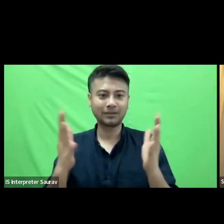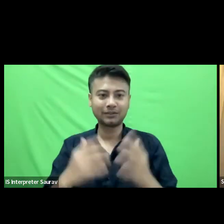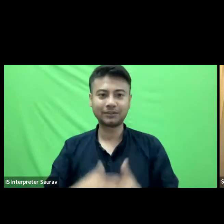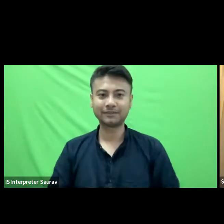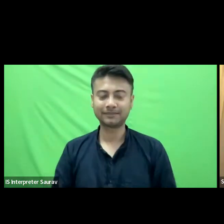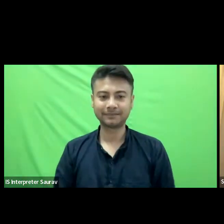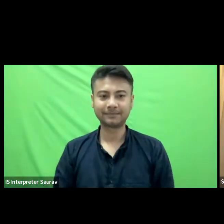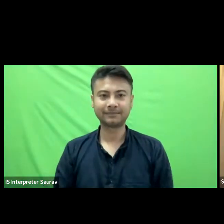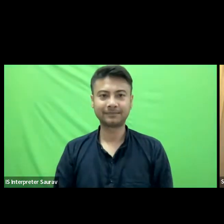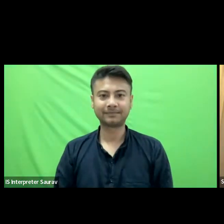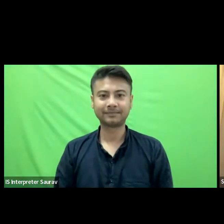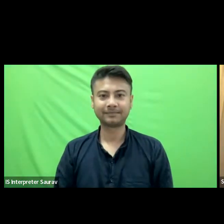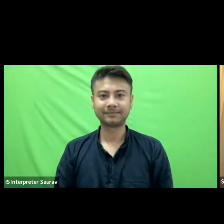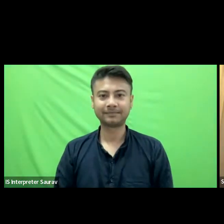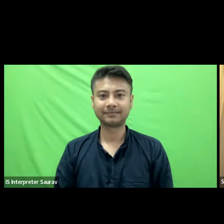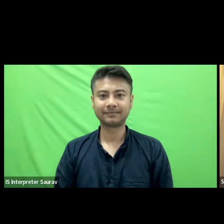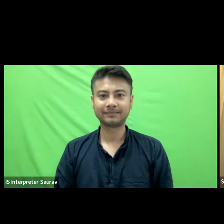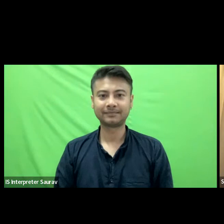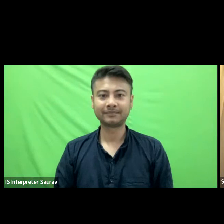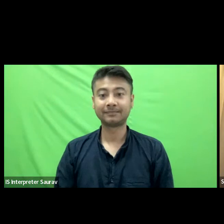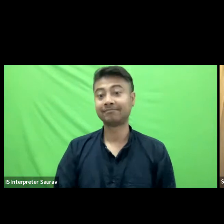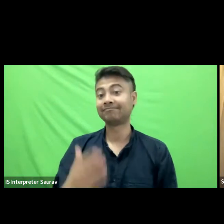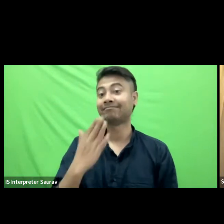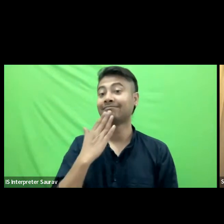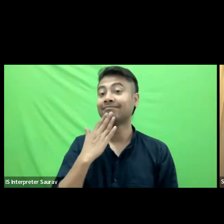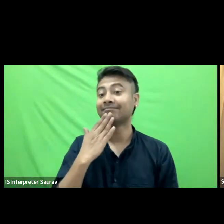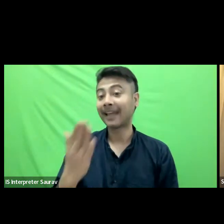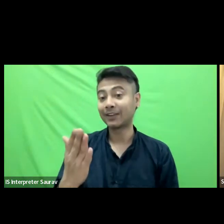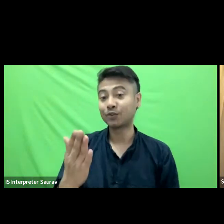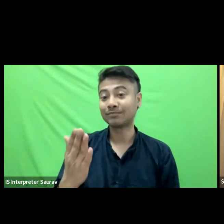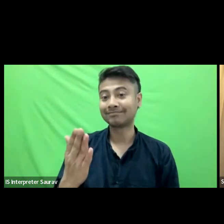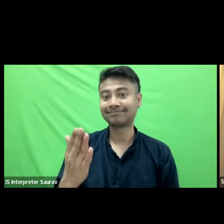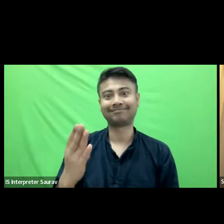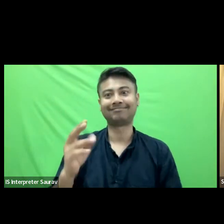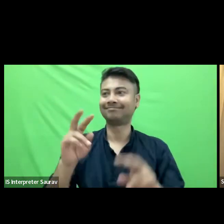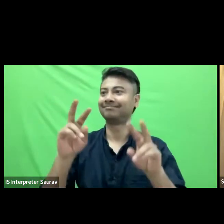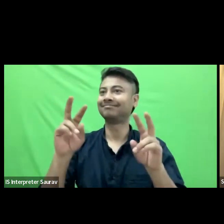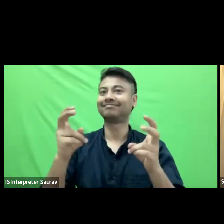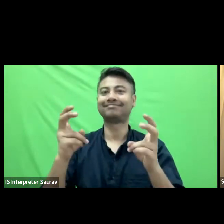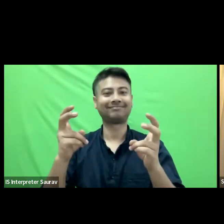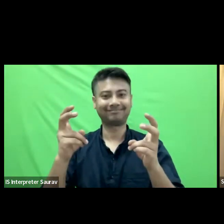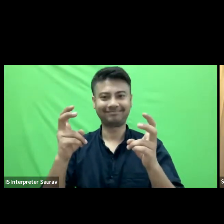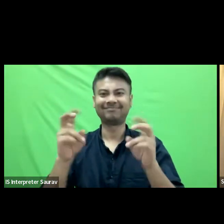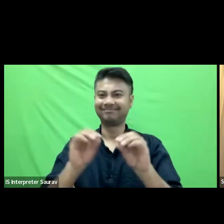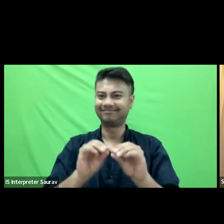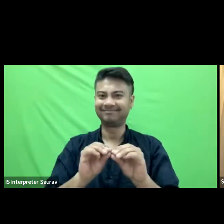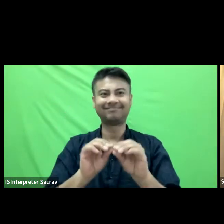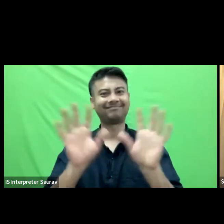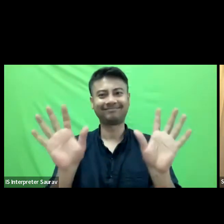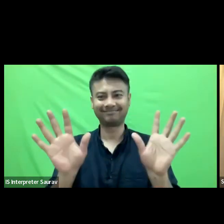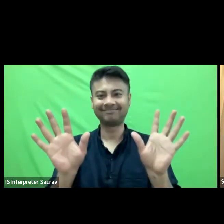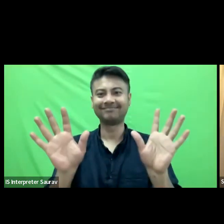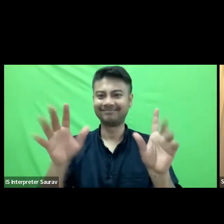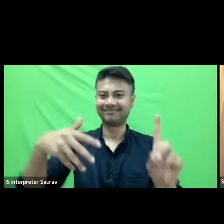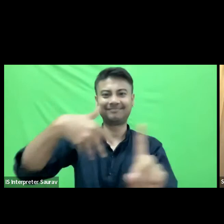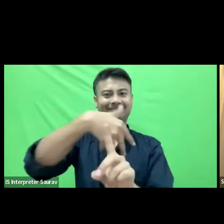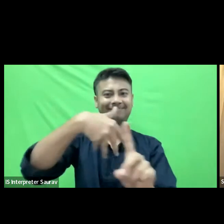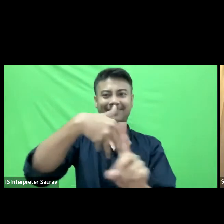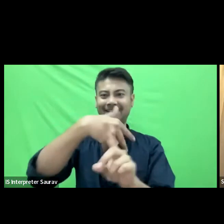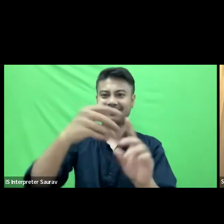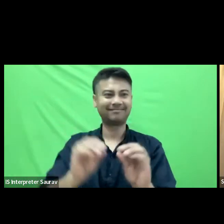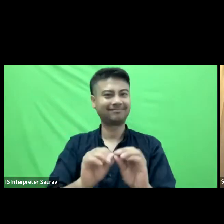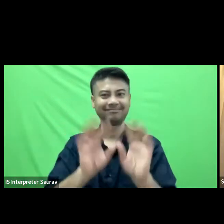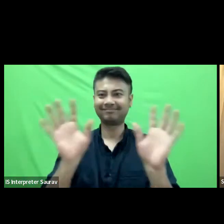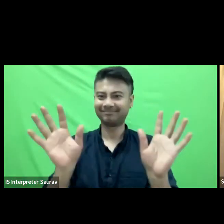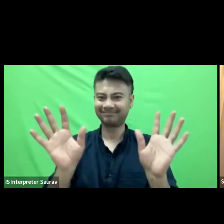Thank you so much for setting the stage. And this is such a great perspective to have to start the event